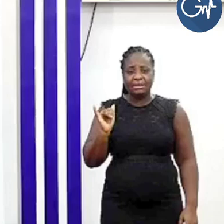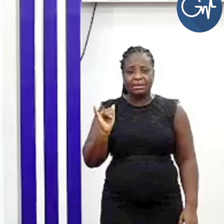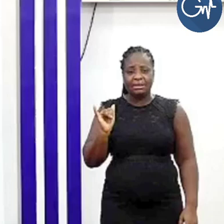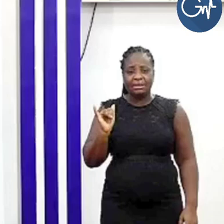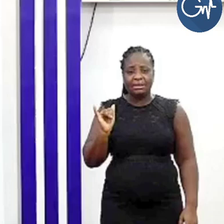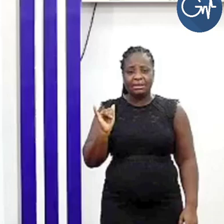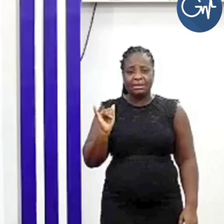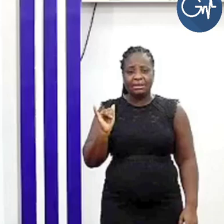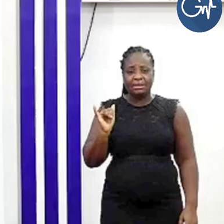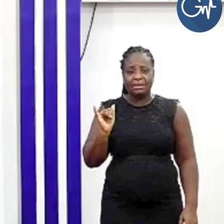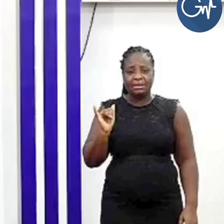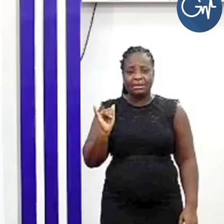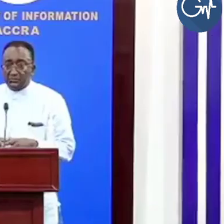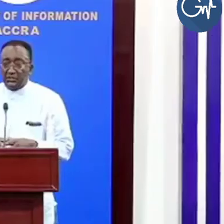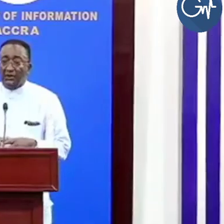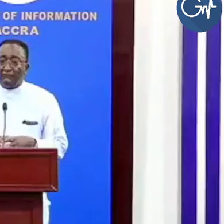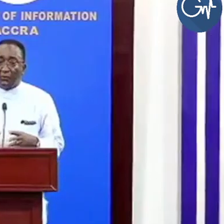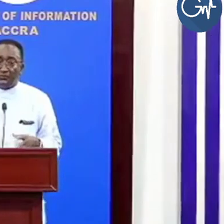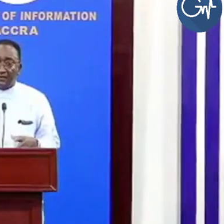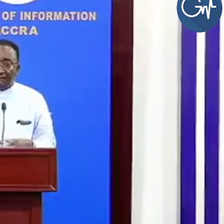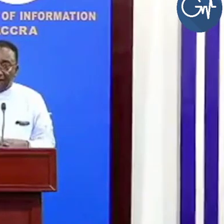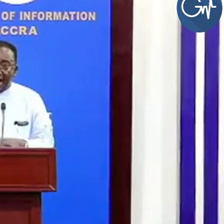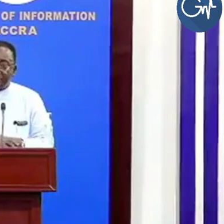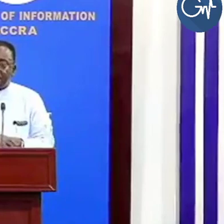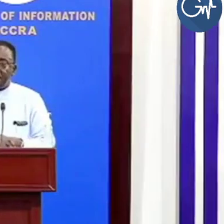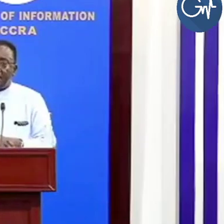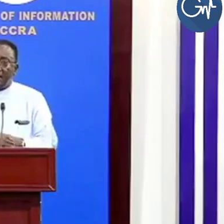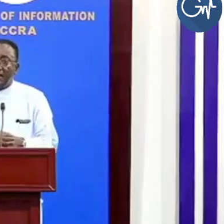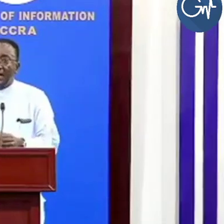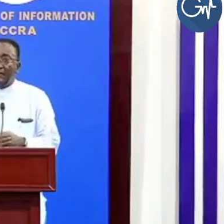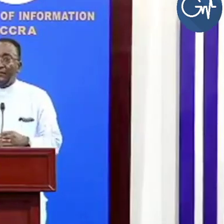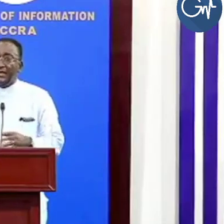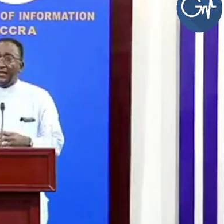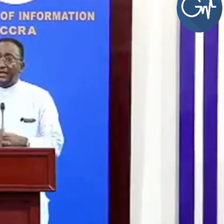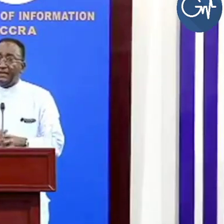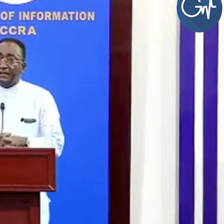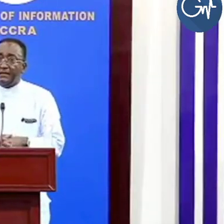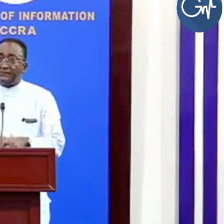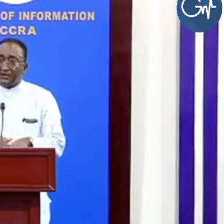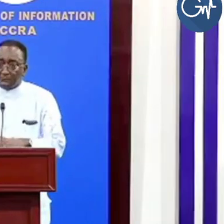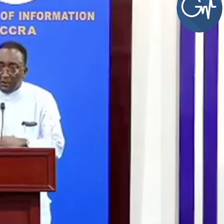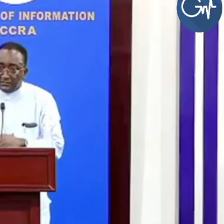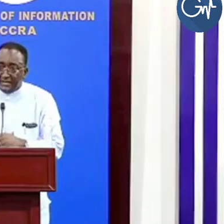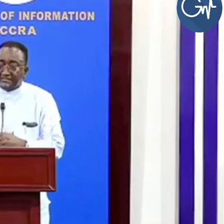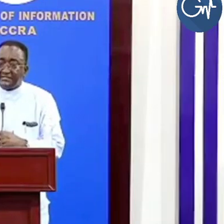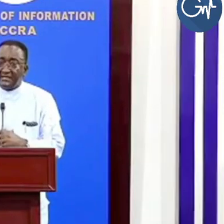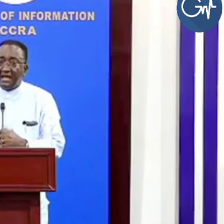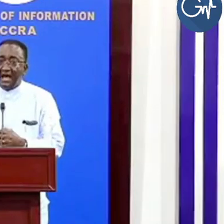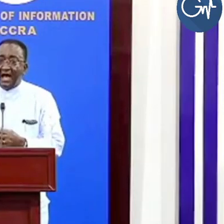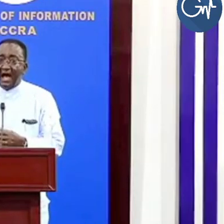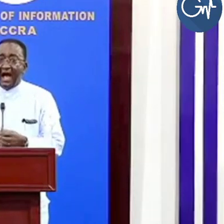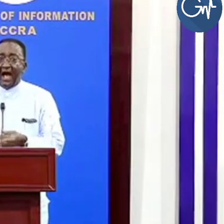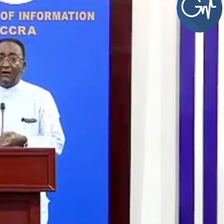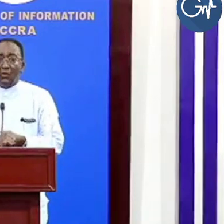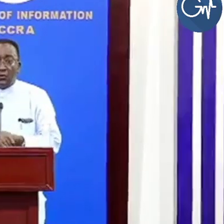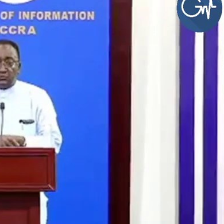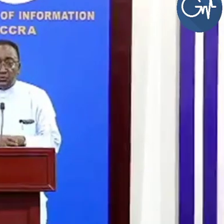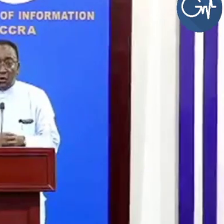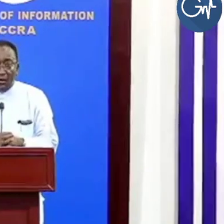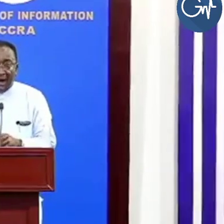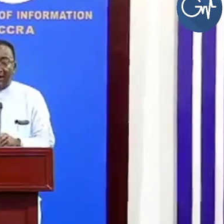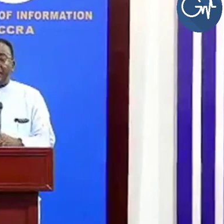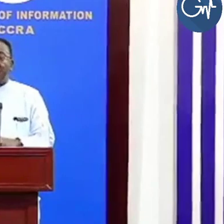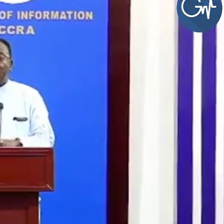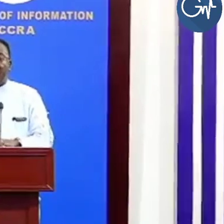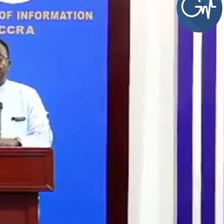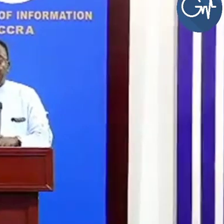normal duty of going to their farms. The transporters should